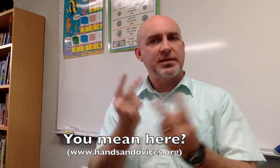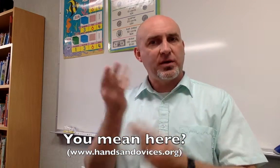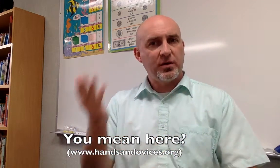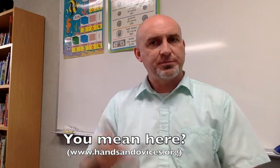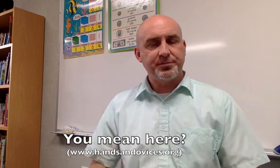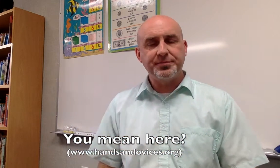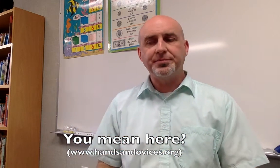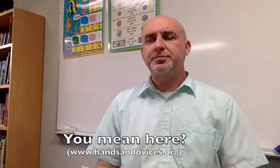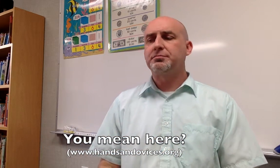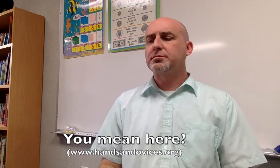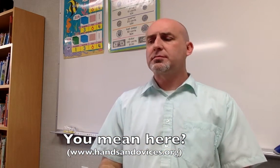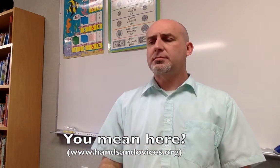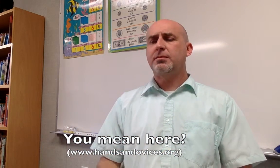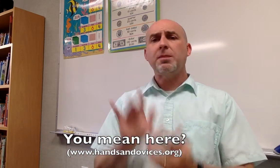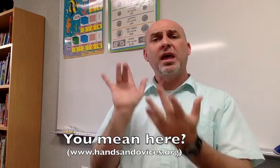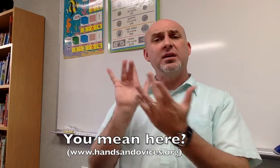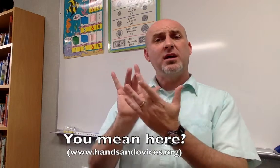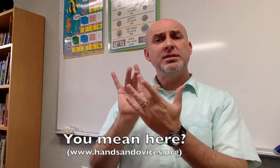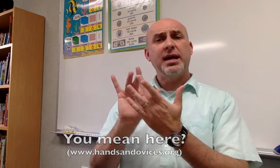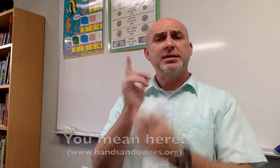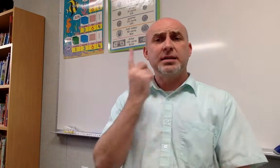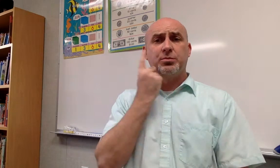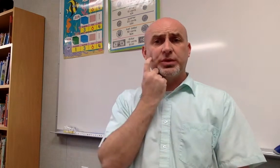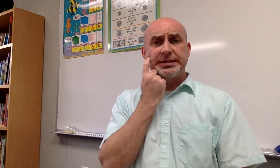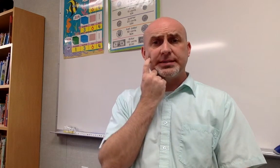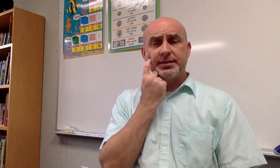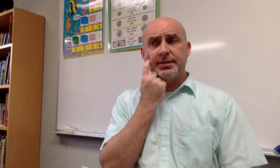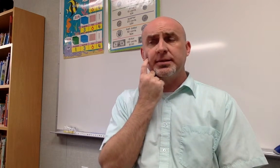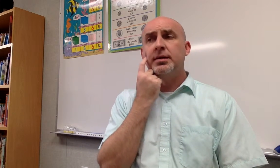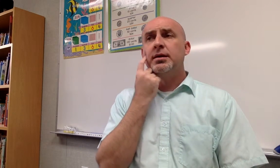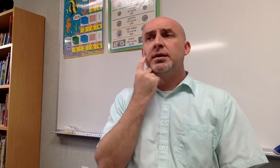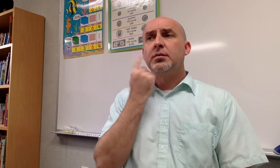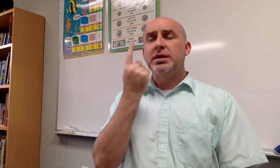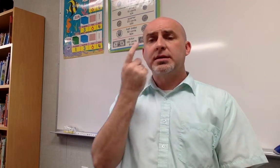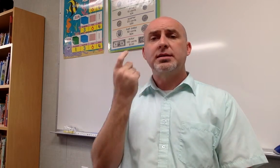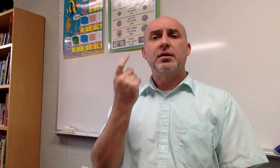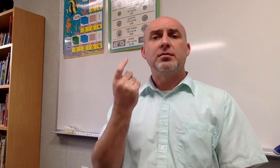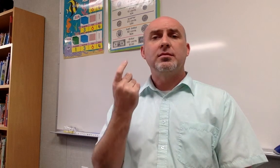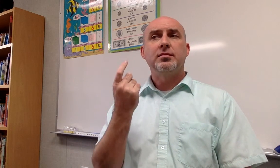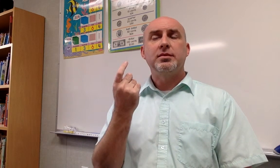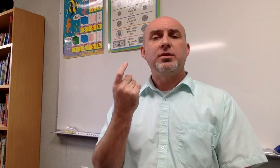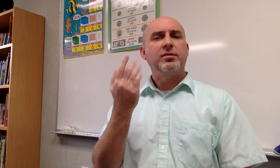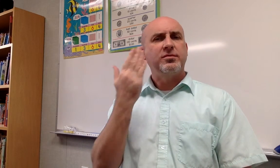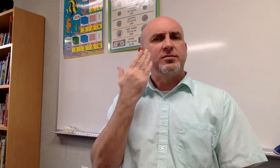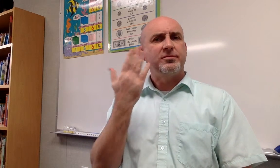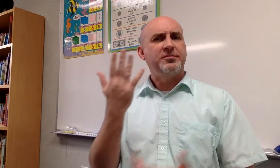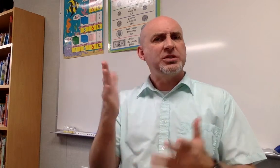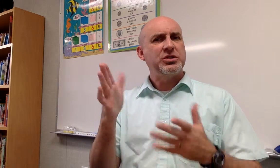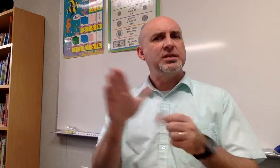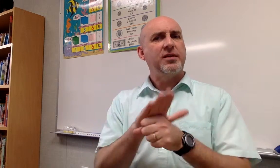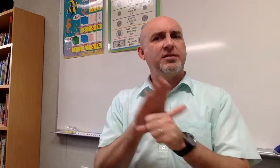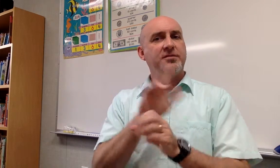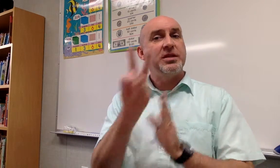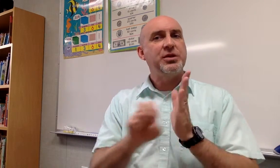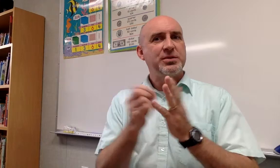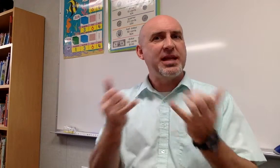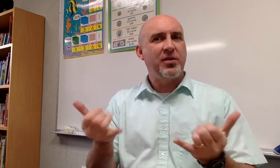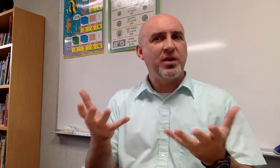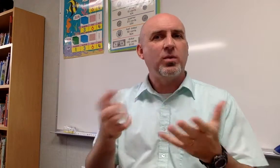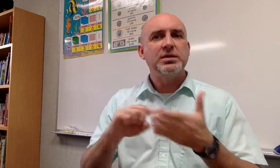there. I contacted them recently because I've finished enough of the videos now that I want to